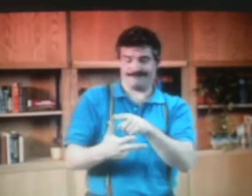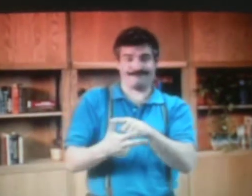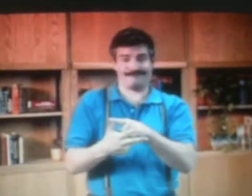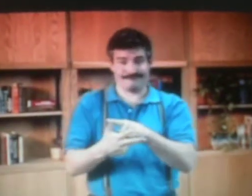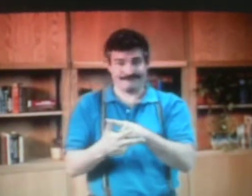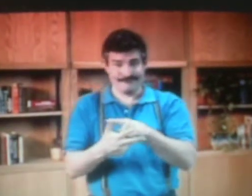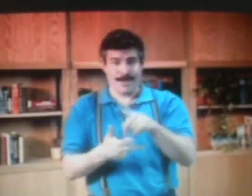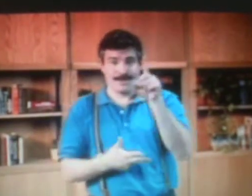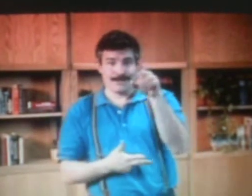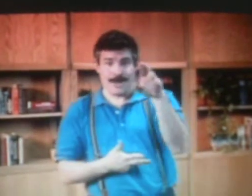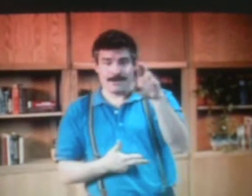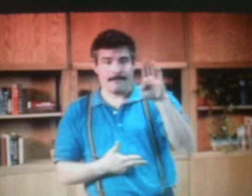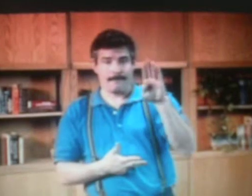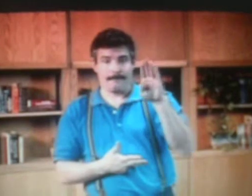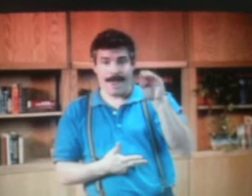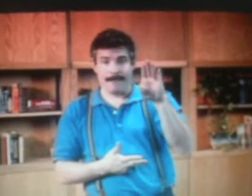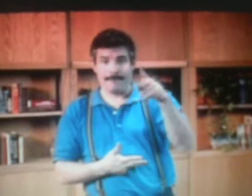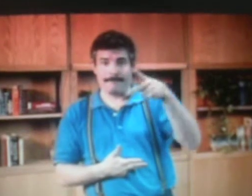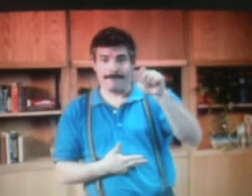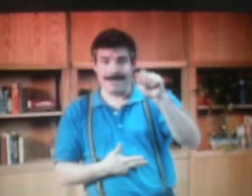My favorite 3 teachers were